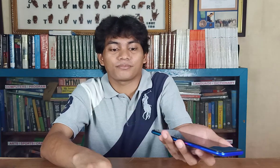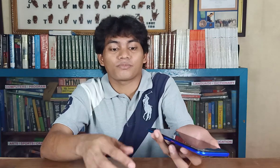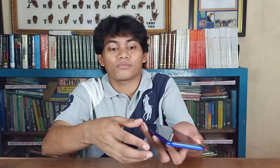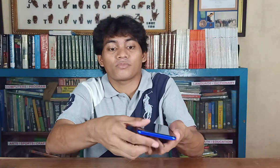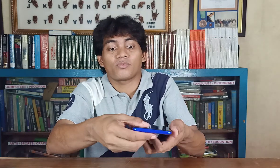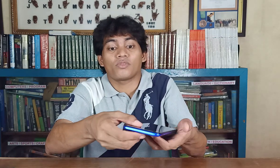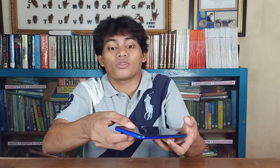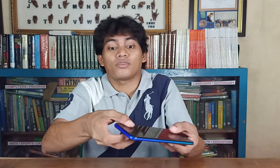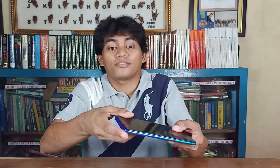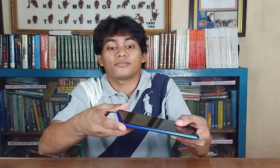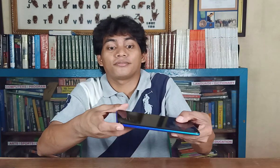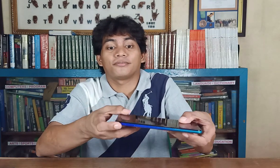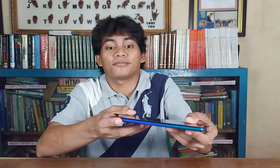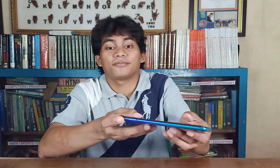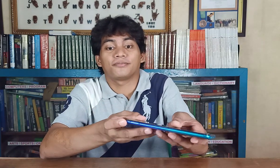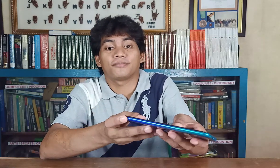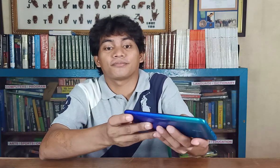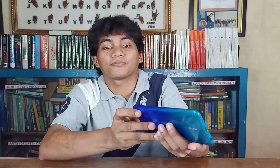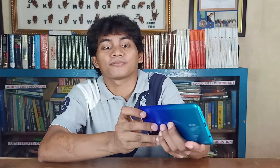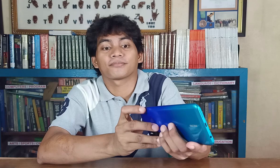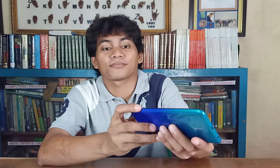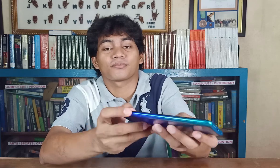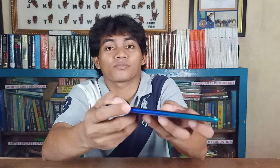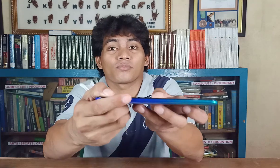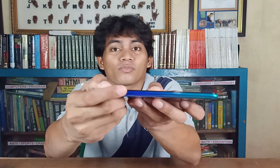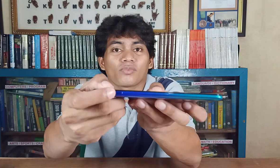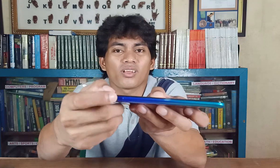On the other side, we have the SIM